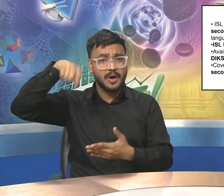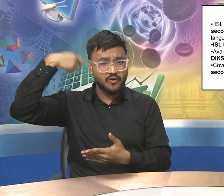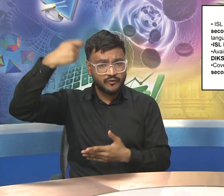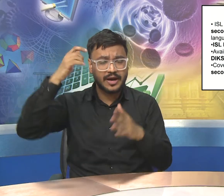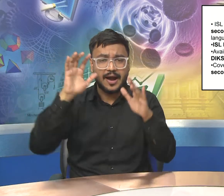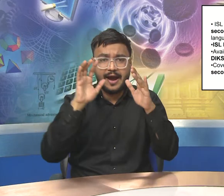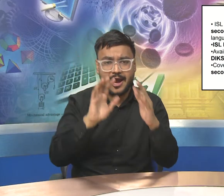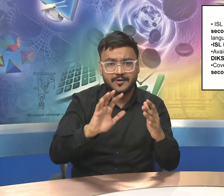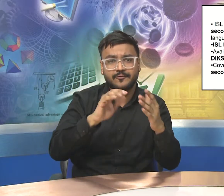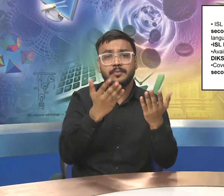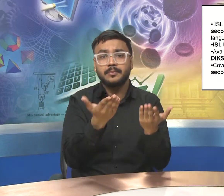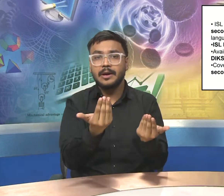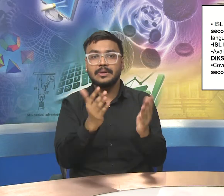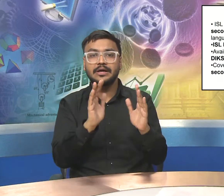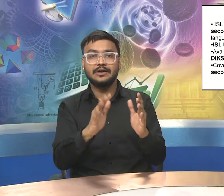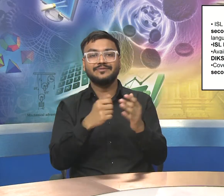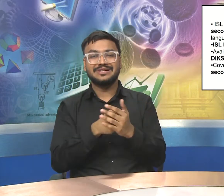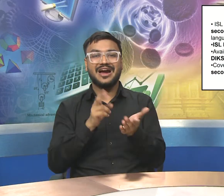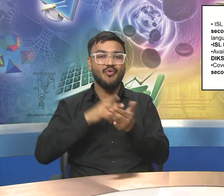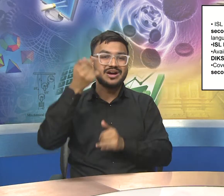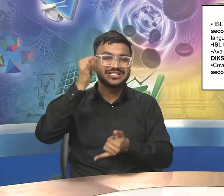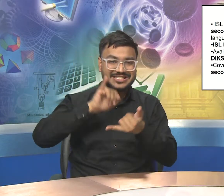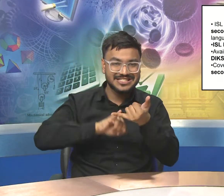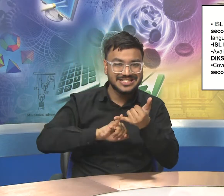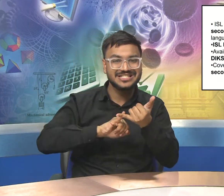They provide ISL educational videos